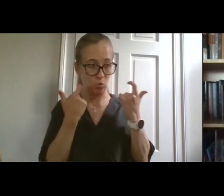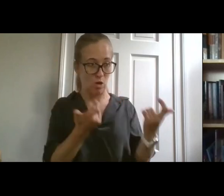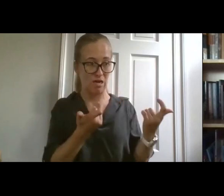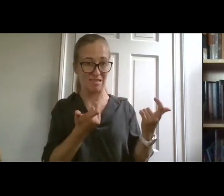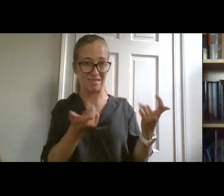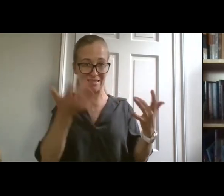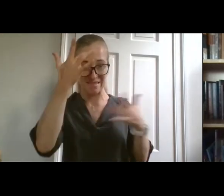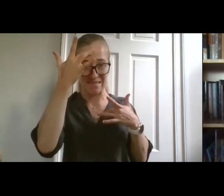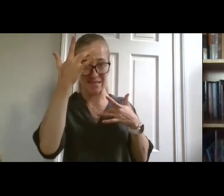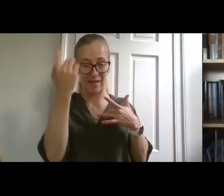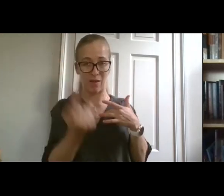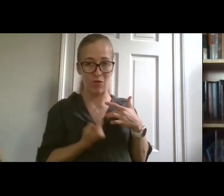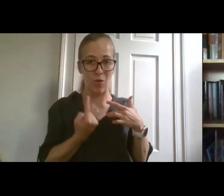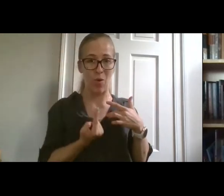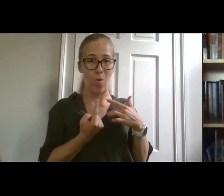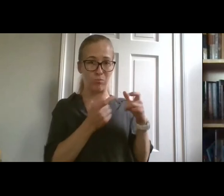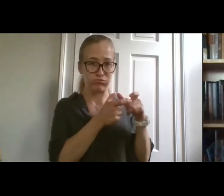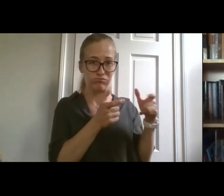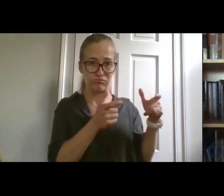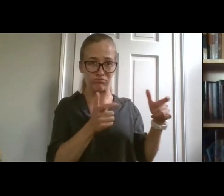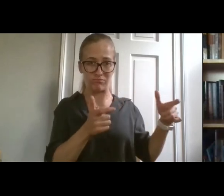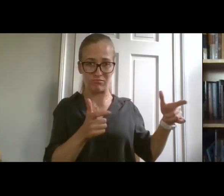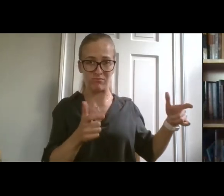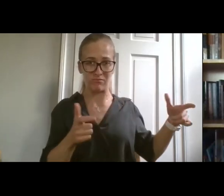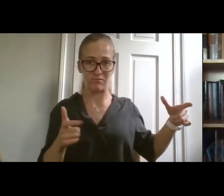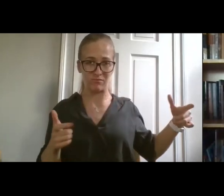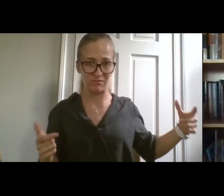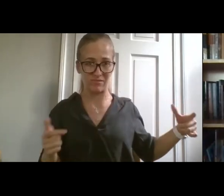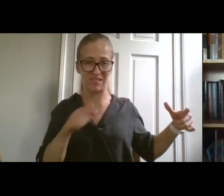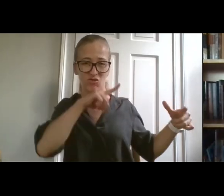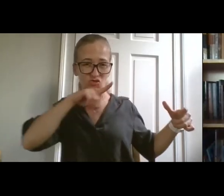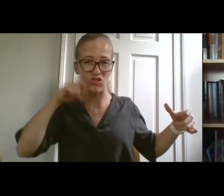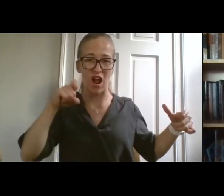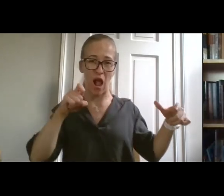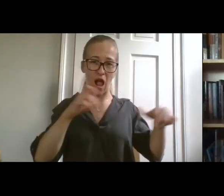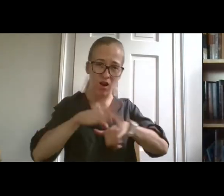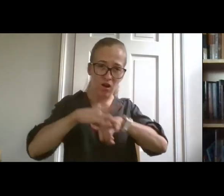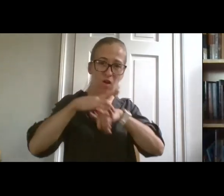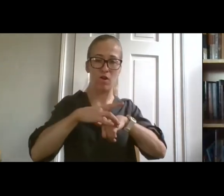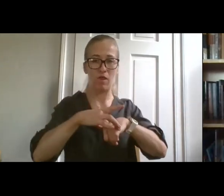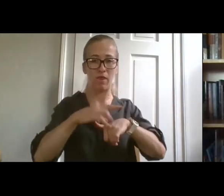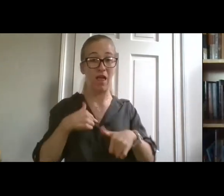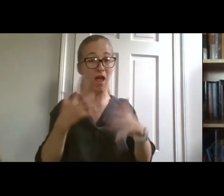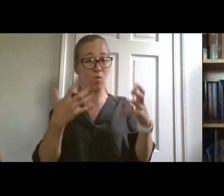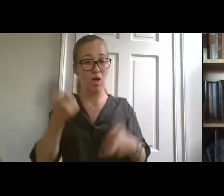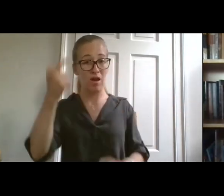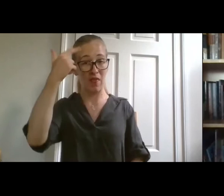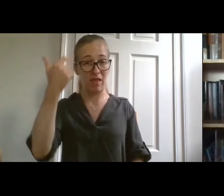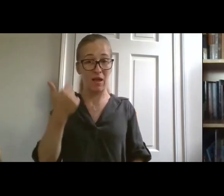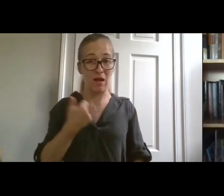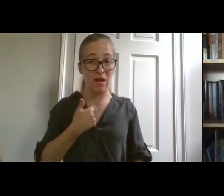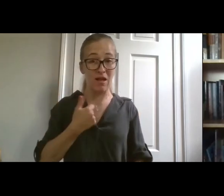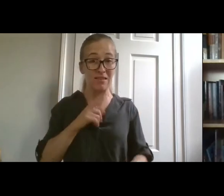more coming up each time, the puddle spreading faster over the cracked, dusty surface of the road. I wanted to think my inaction was not